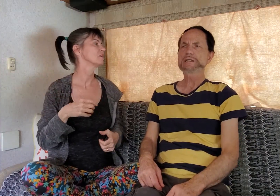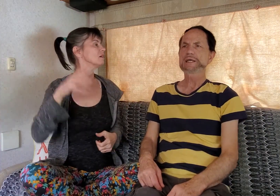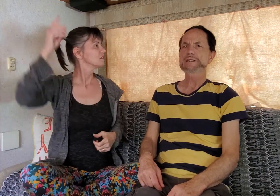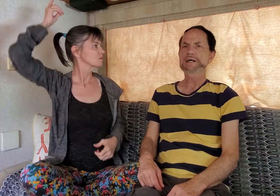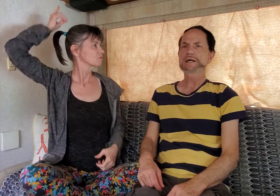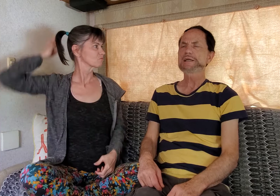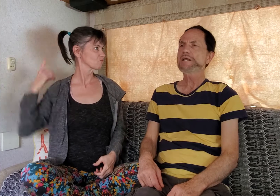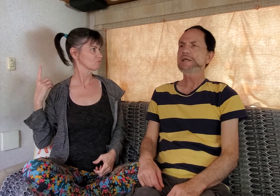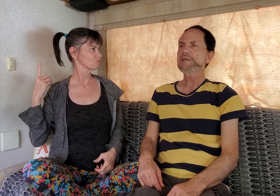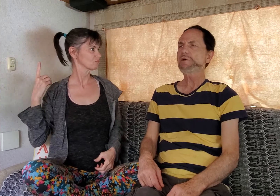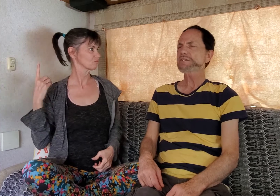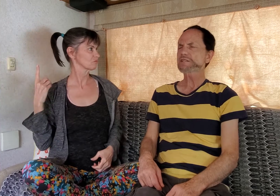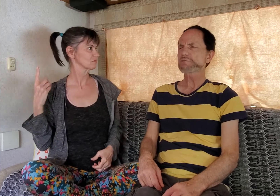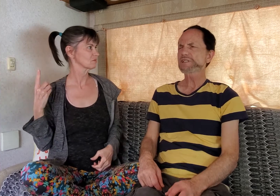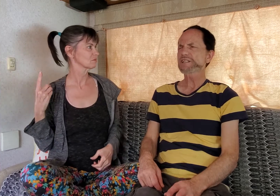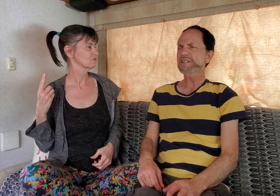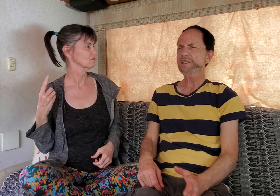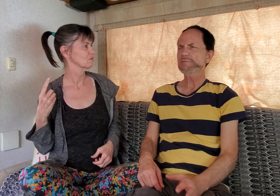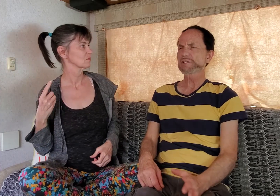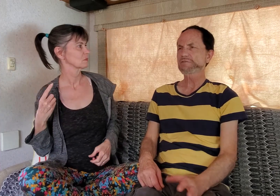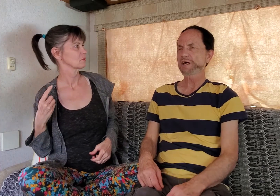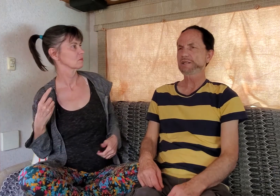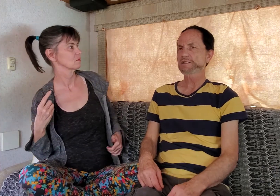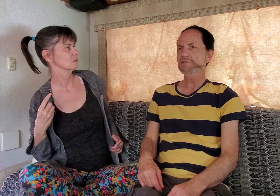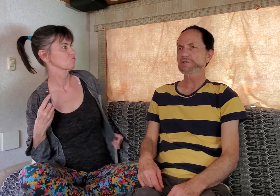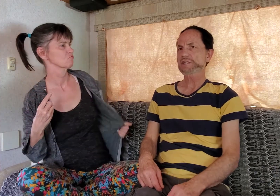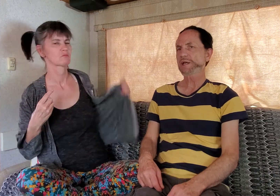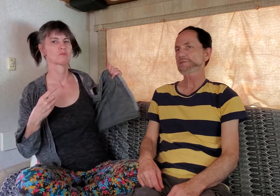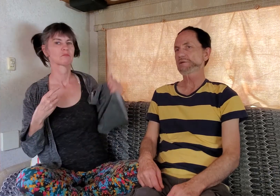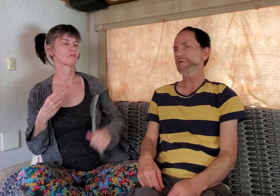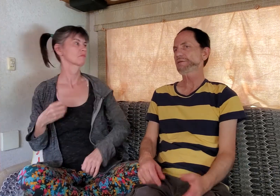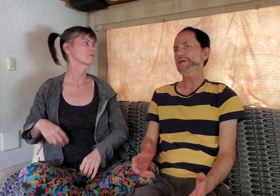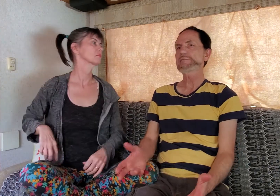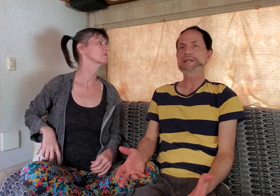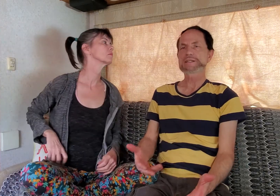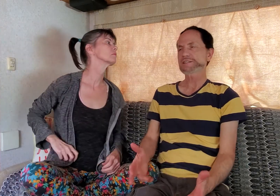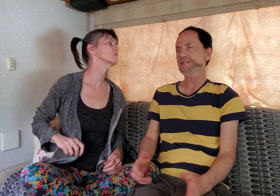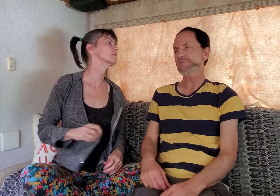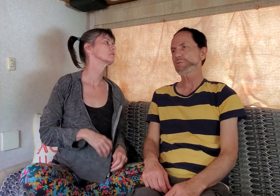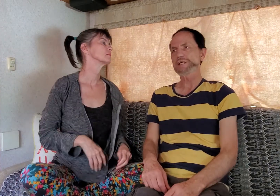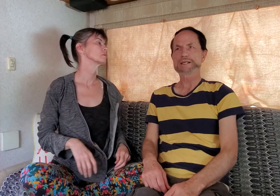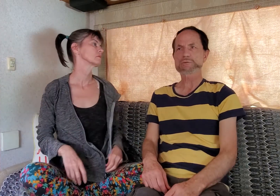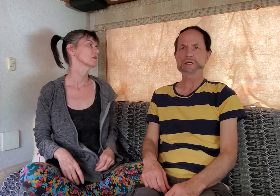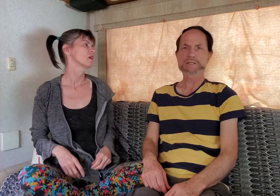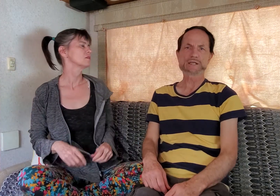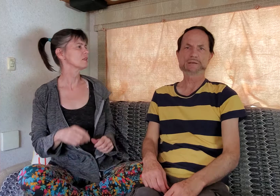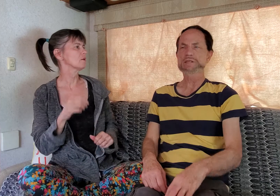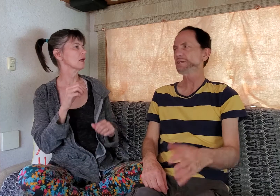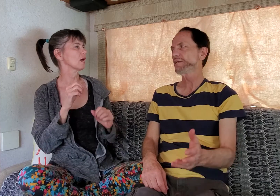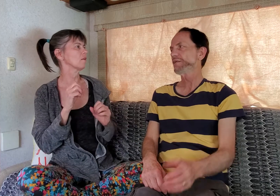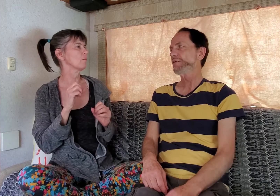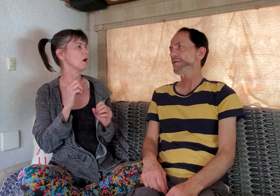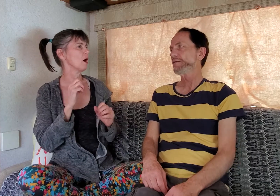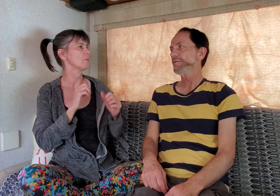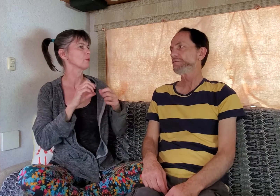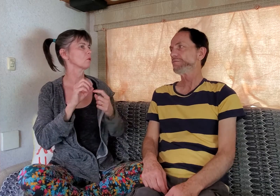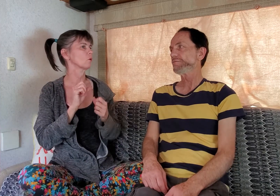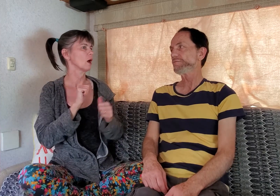and he wasn't really terribly fond of those caps. Everybody thinks that's what he liked to wear all the time. Isn't it like kind of like